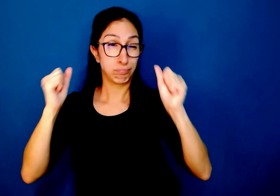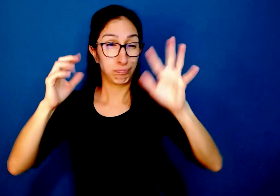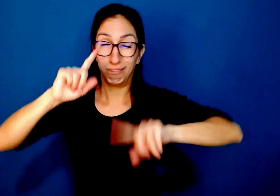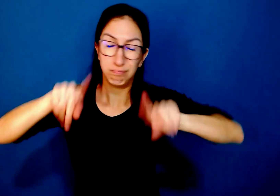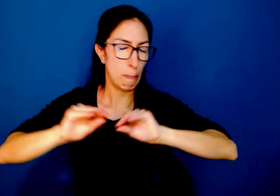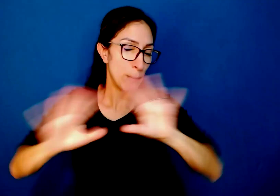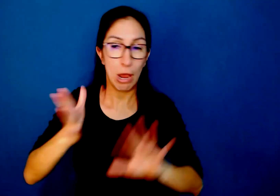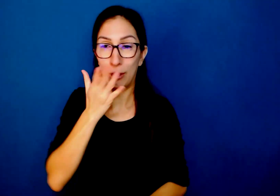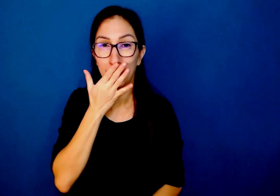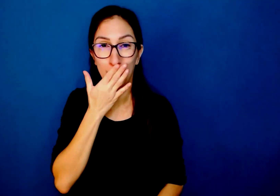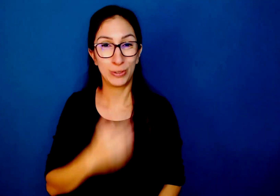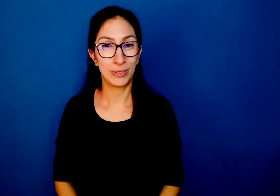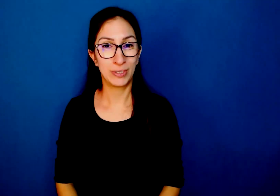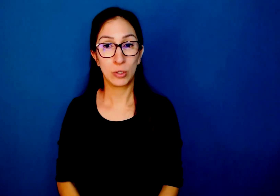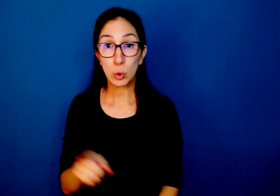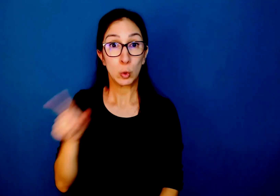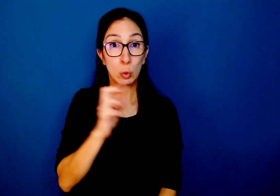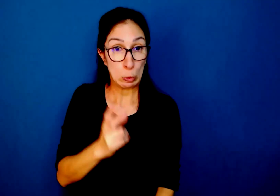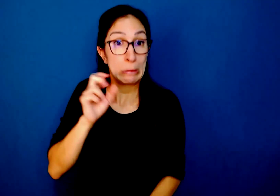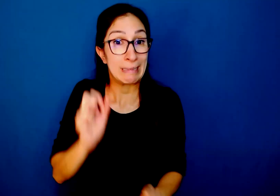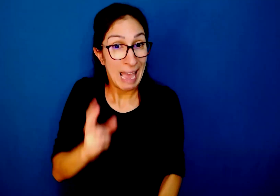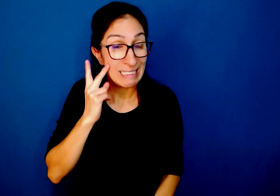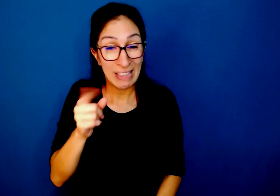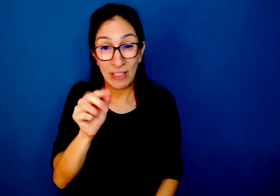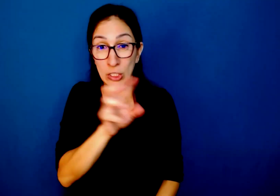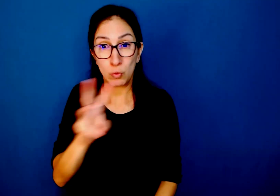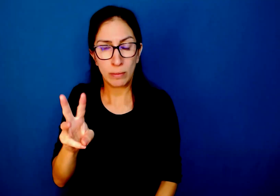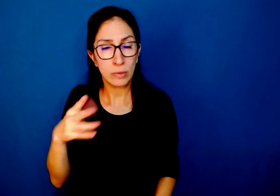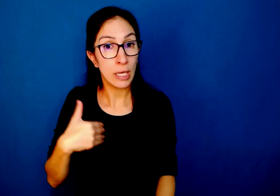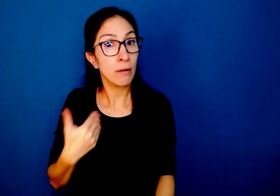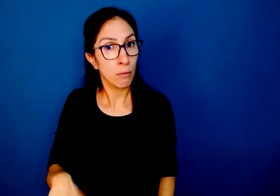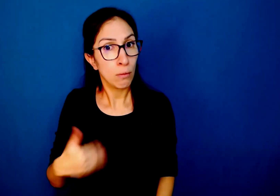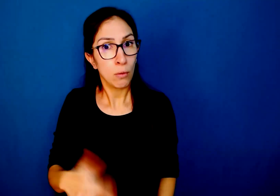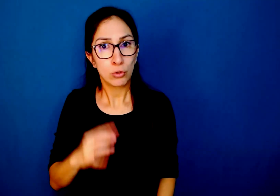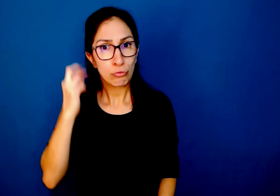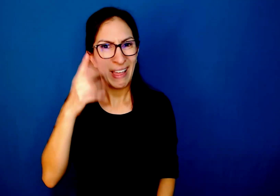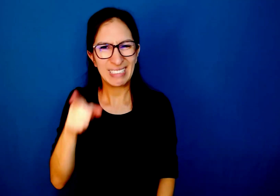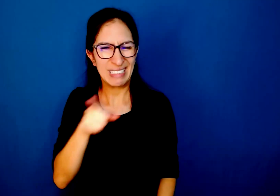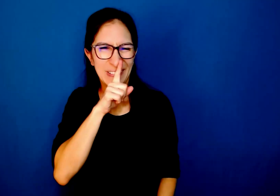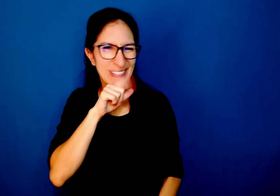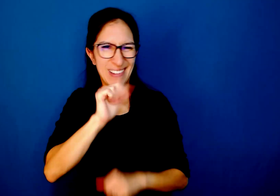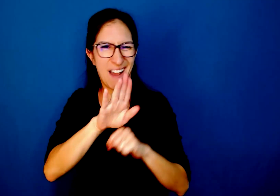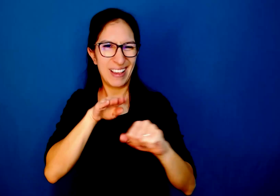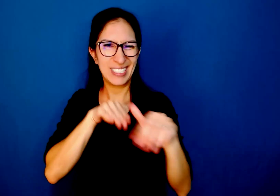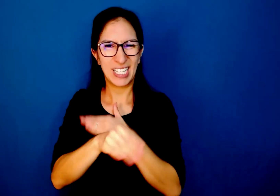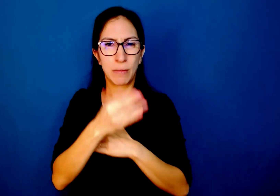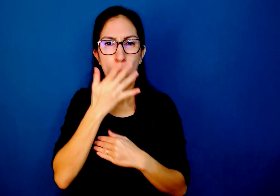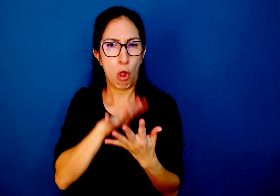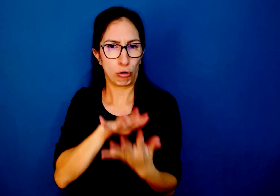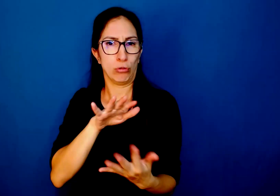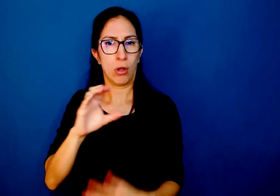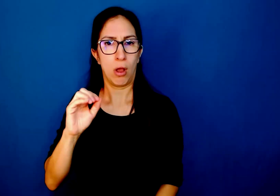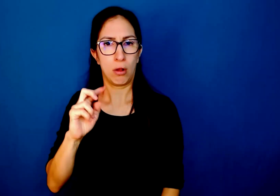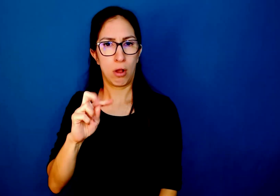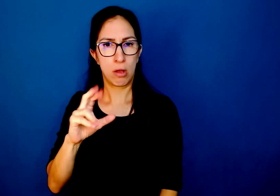surprise those of you who can see this website to learn that it actually does not have accessible color contrast. There are some